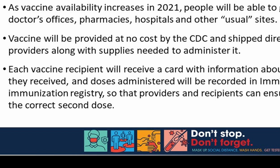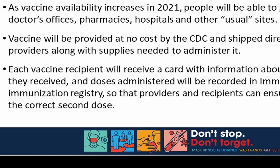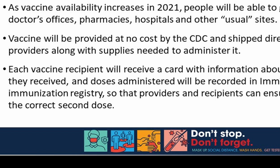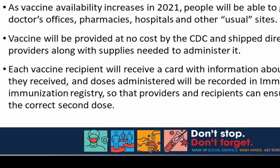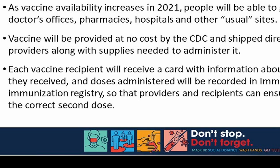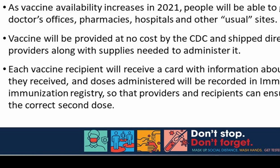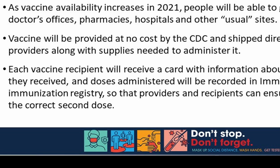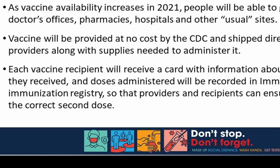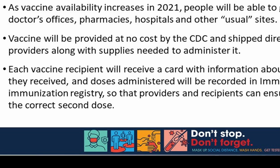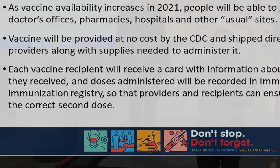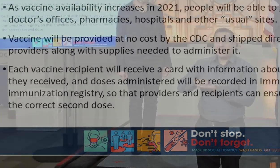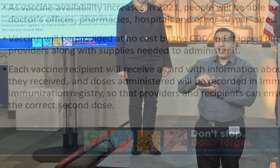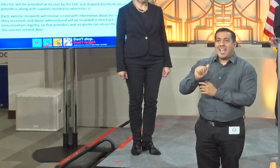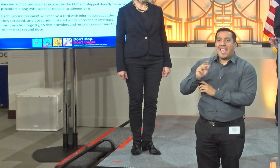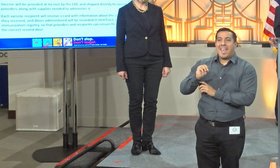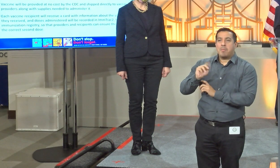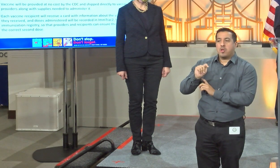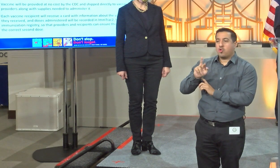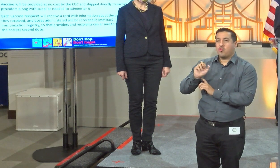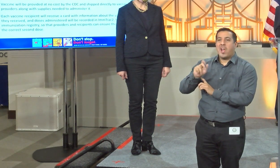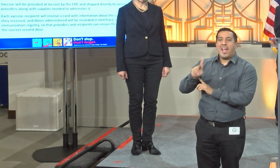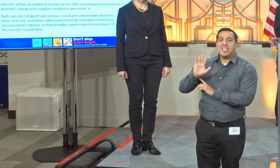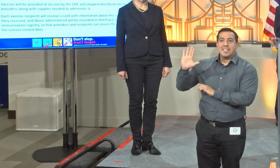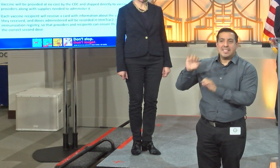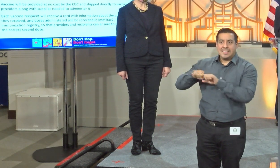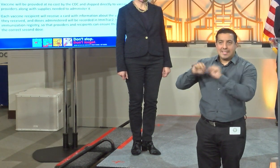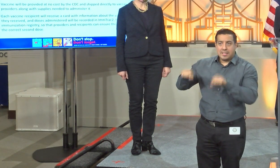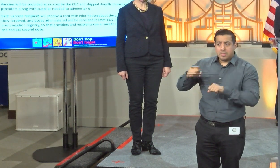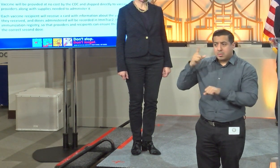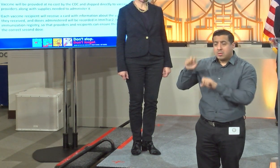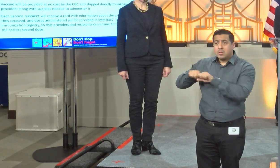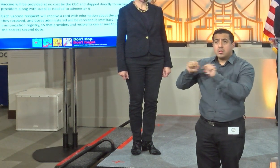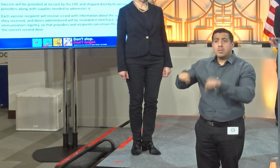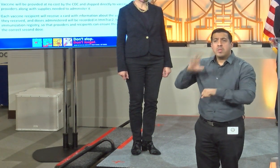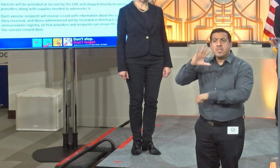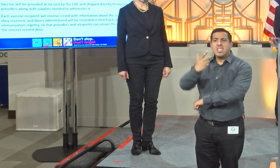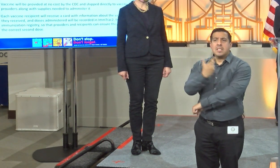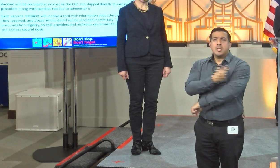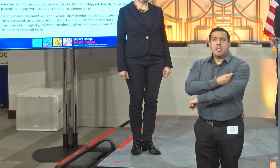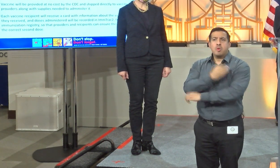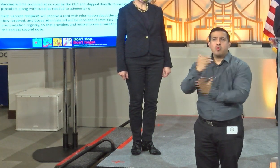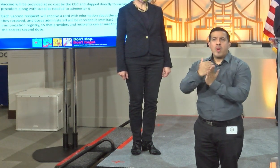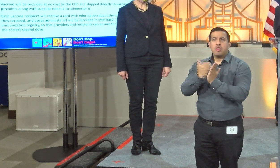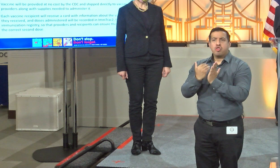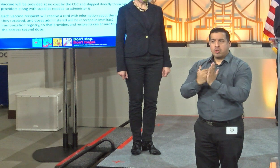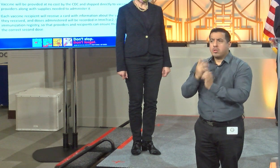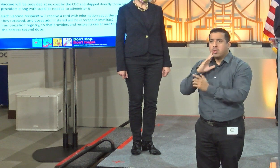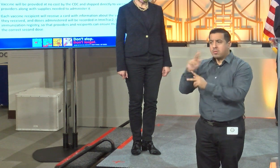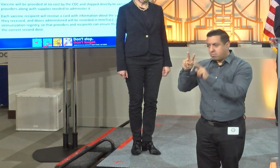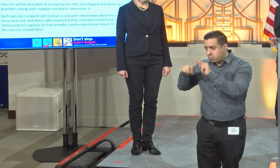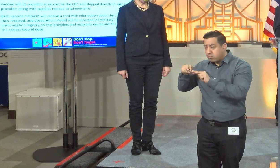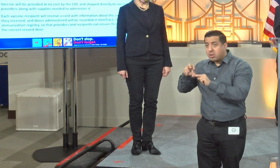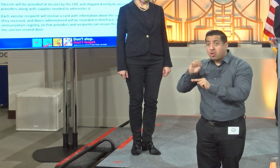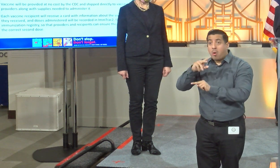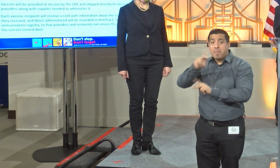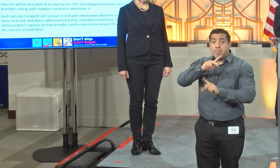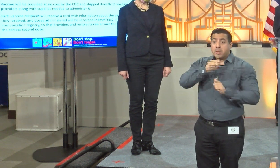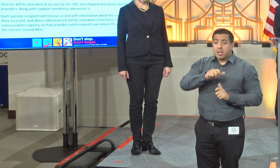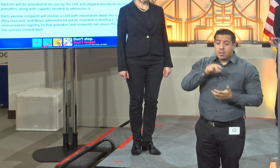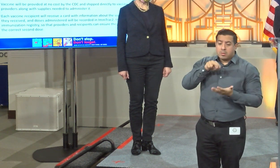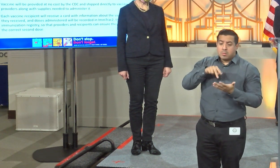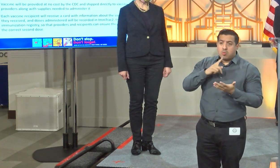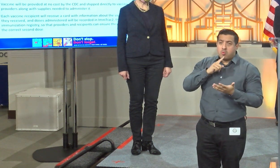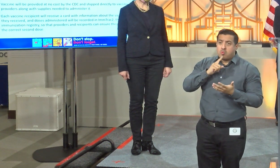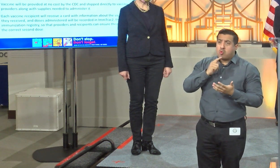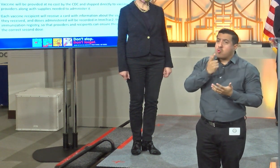state's MTRAC2 system. That is the state's immunization registry, so that providers and recipients can ensure they receive